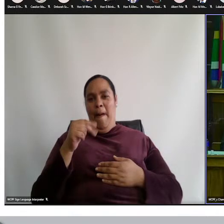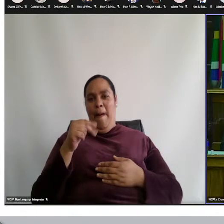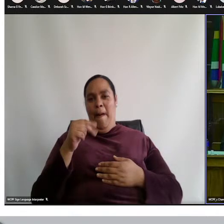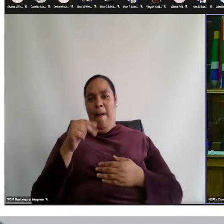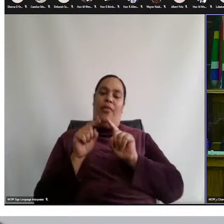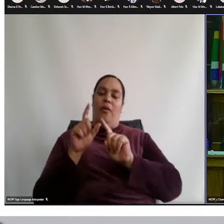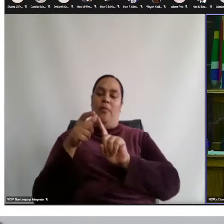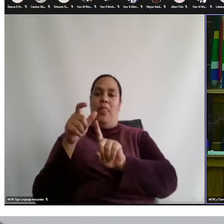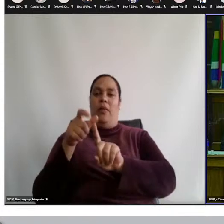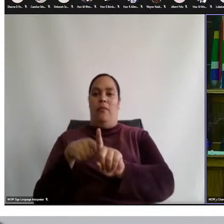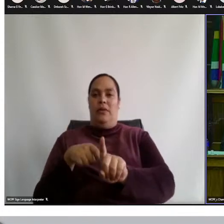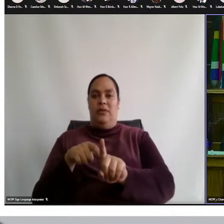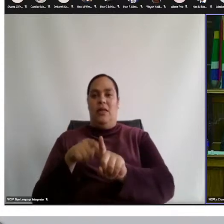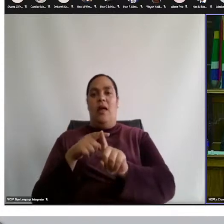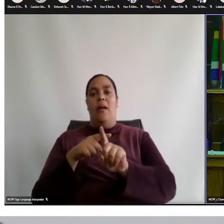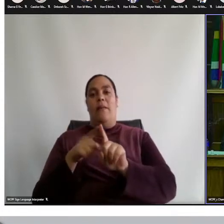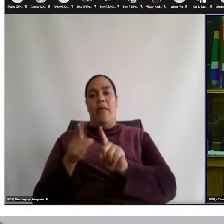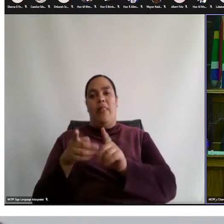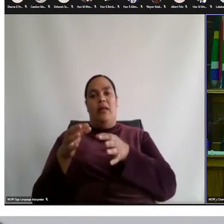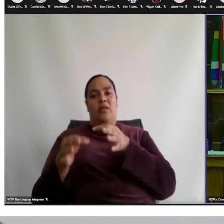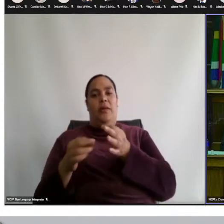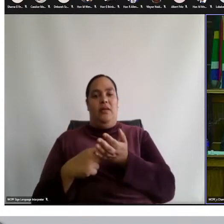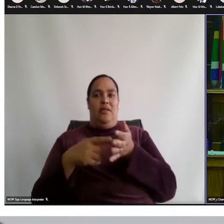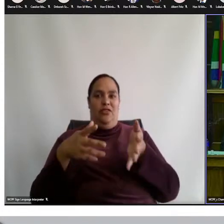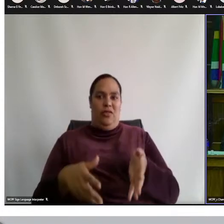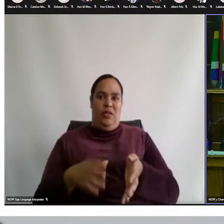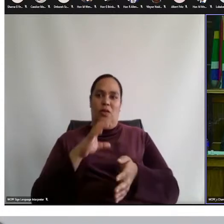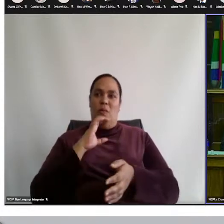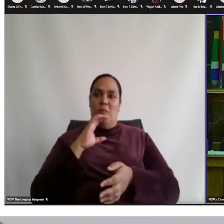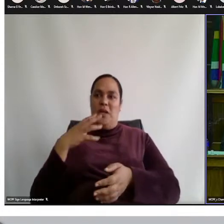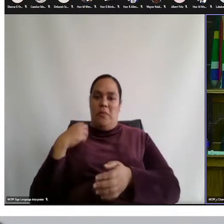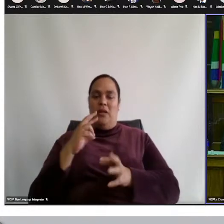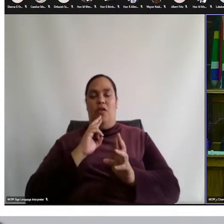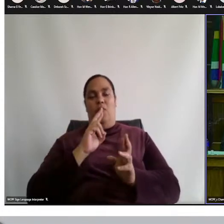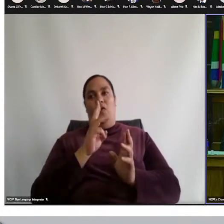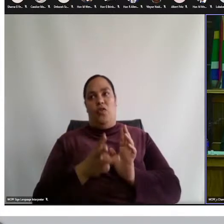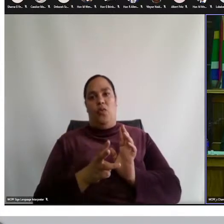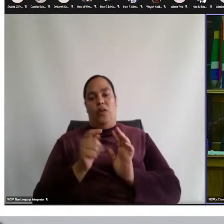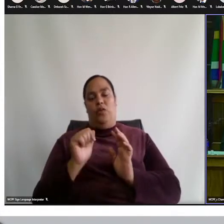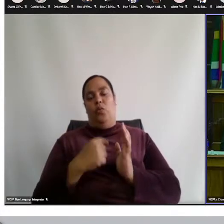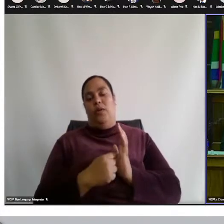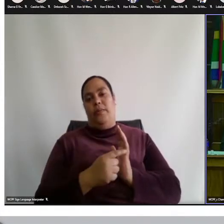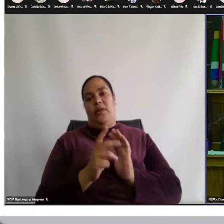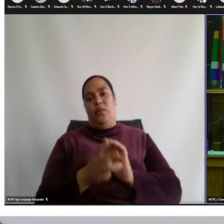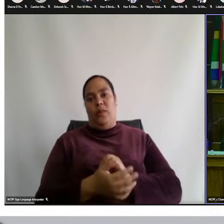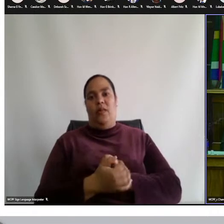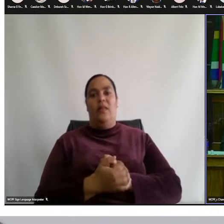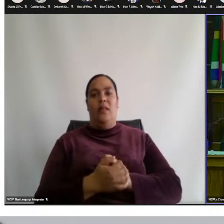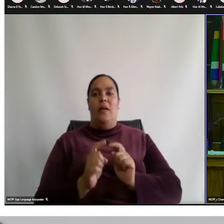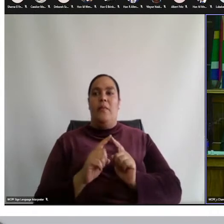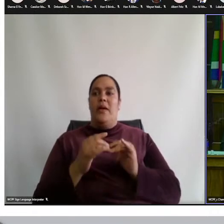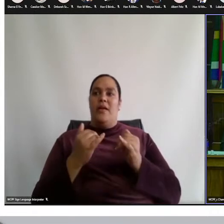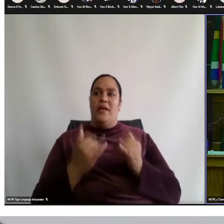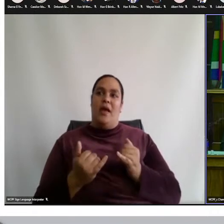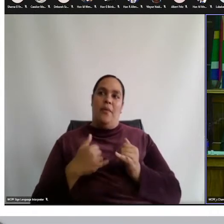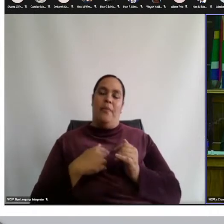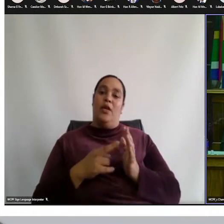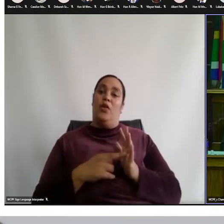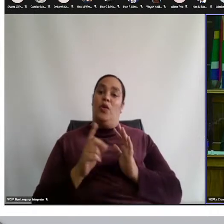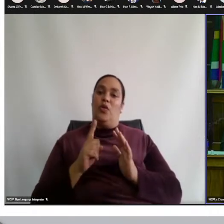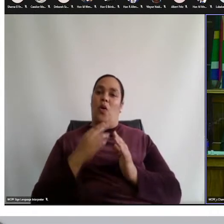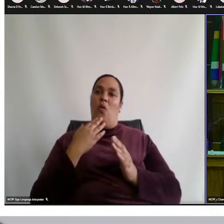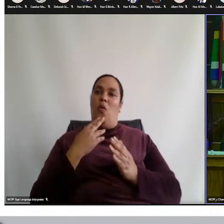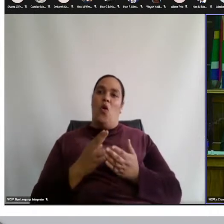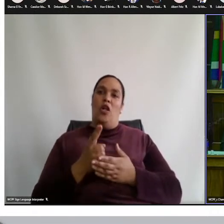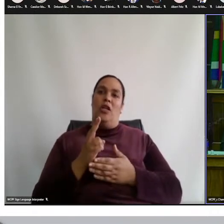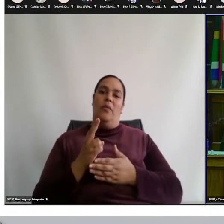but on the, it's a political discussion. So the minister will respond in this debate. I will now request the honorable, the leader